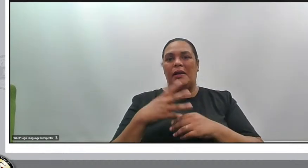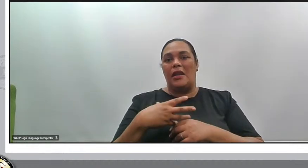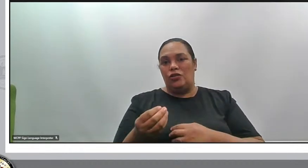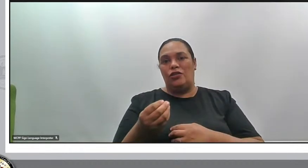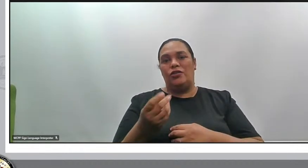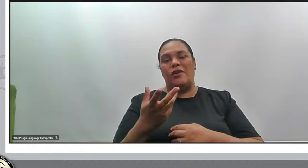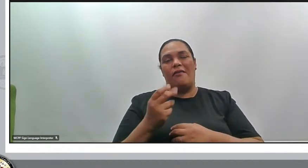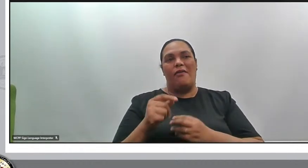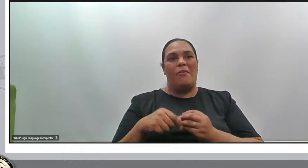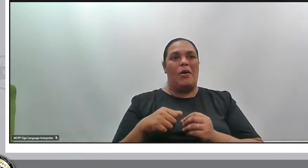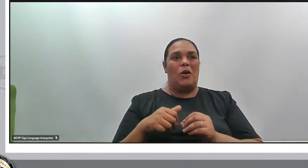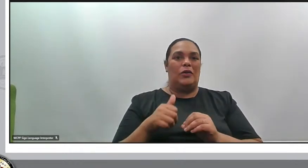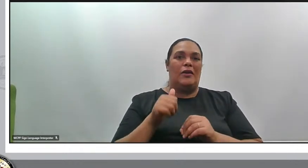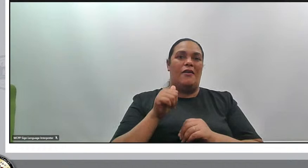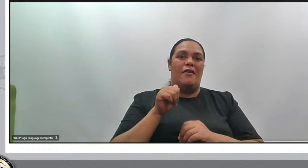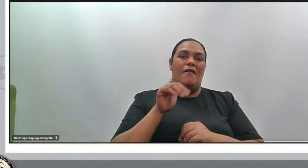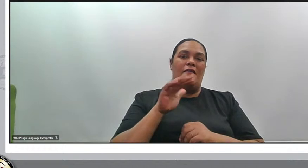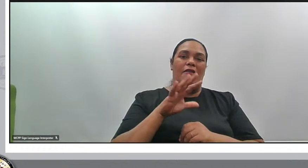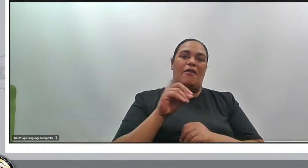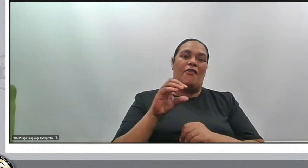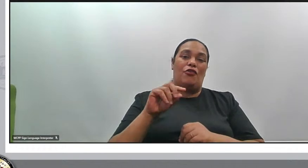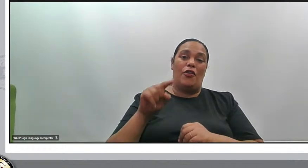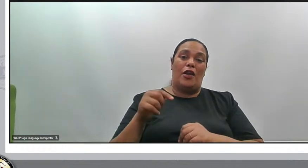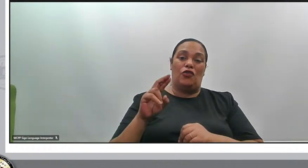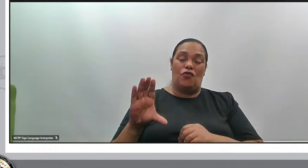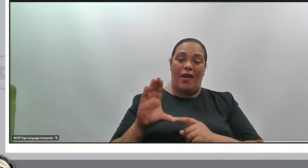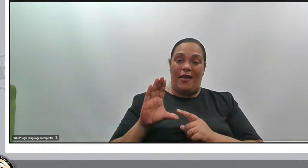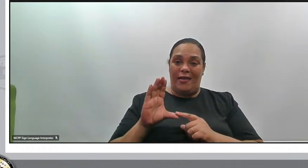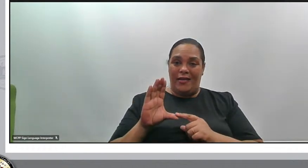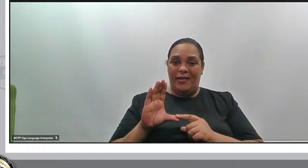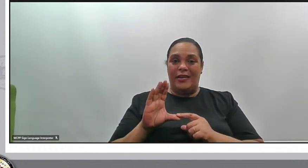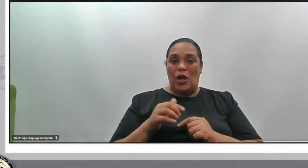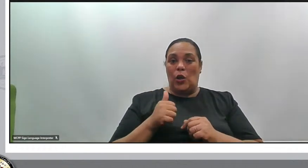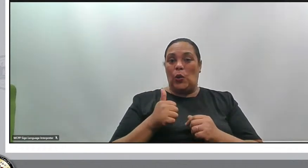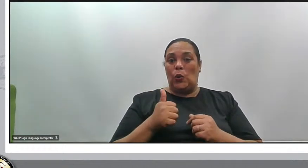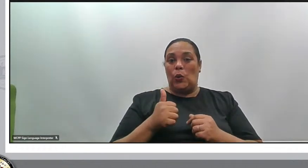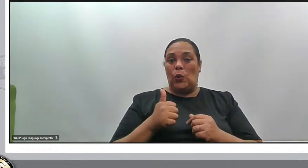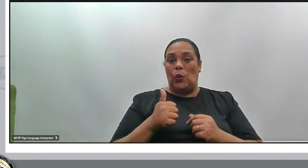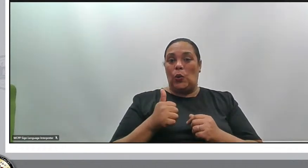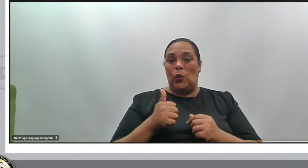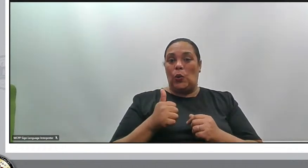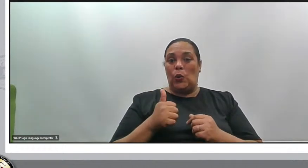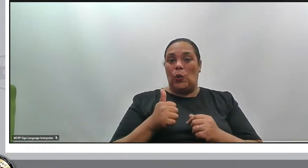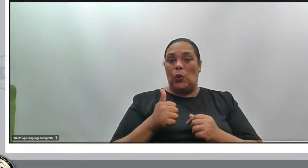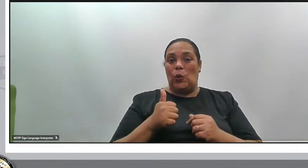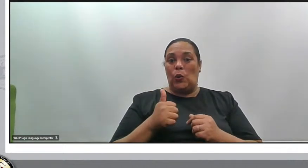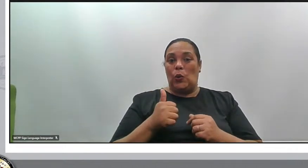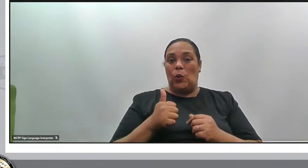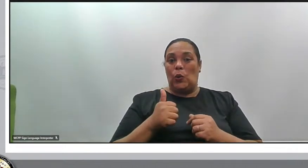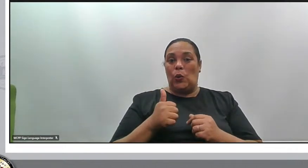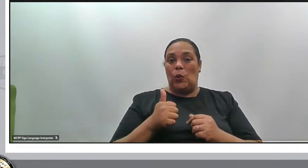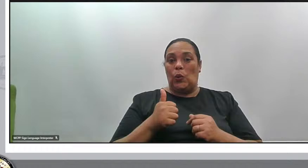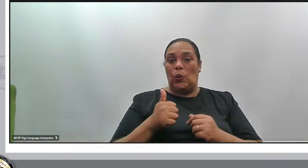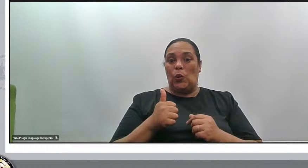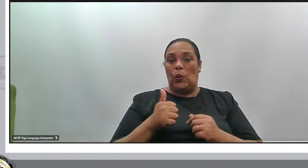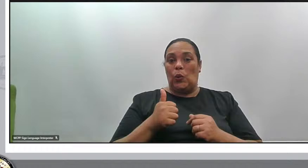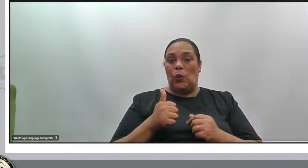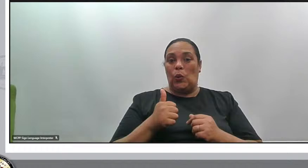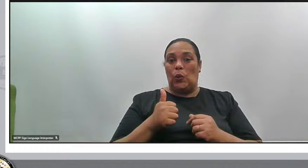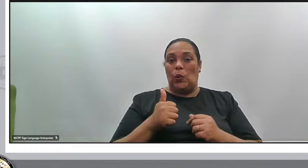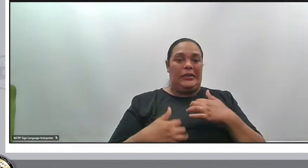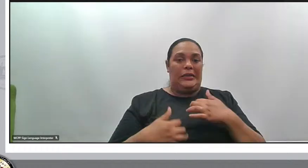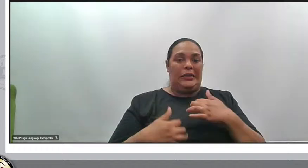have about 500,000 Rand in goods and services. From that 500,000 Rand, we are planning to do